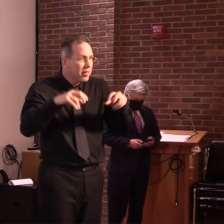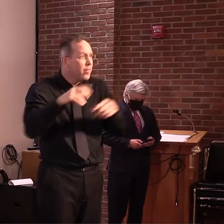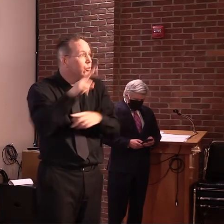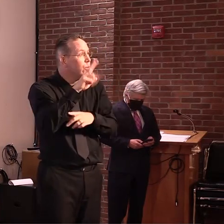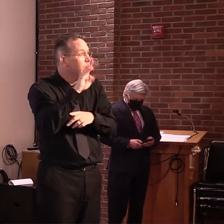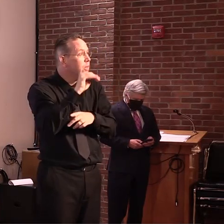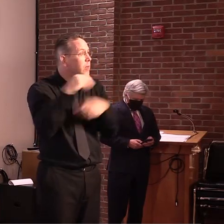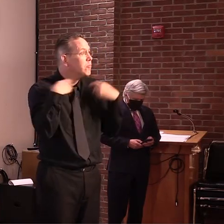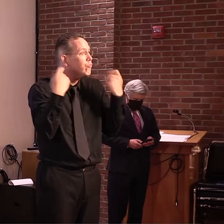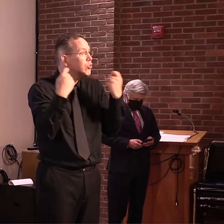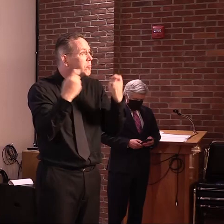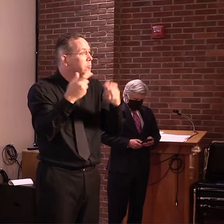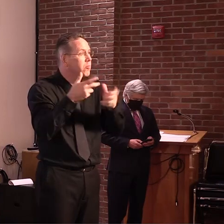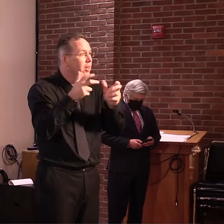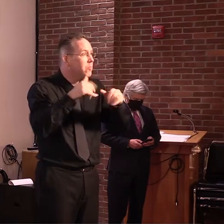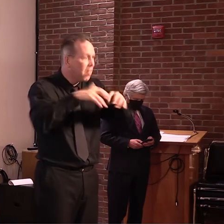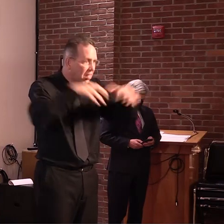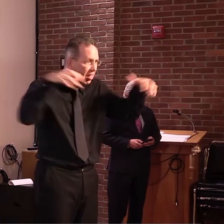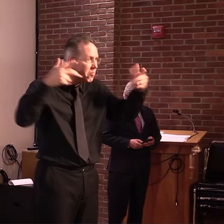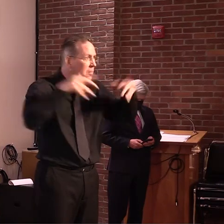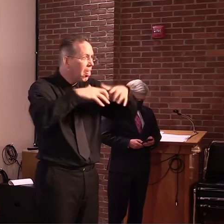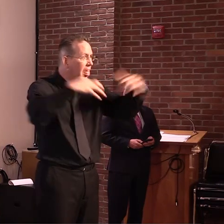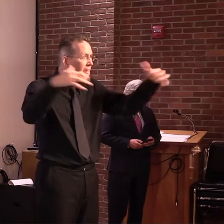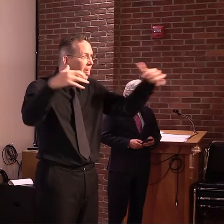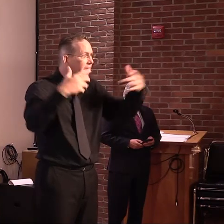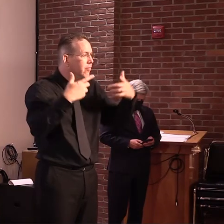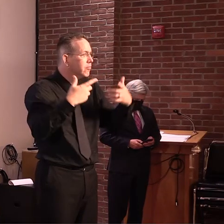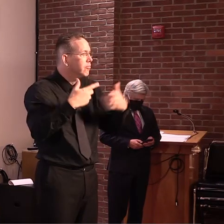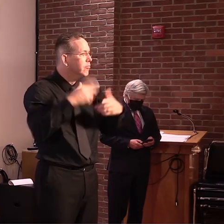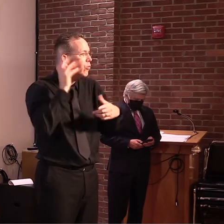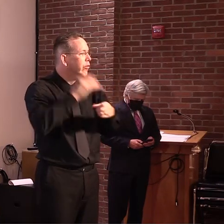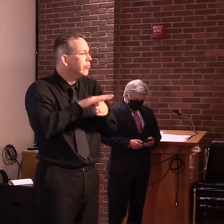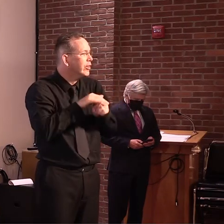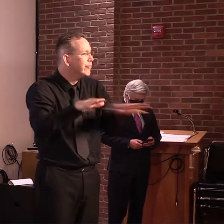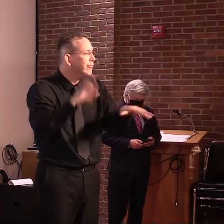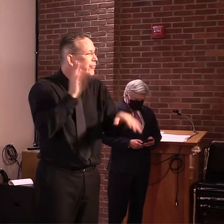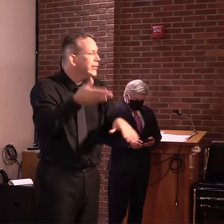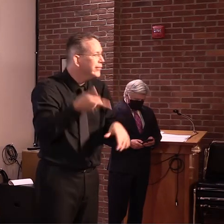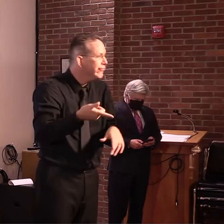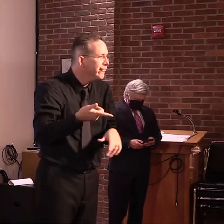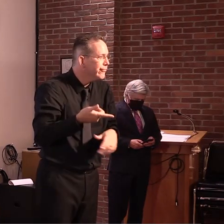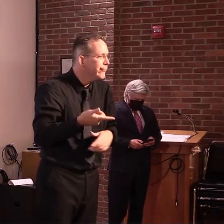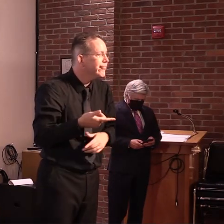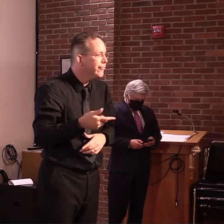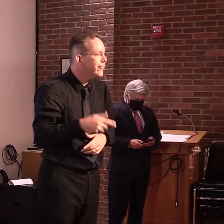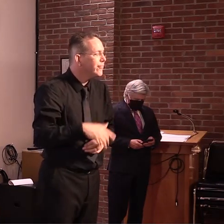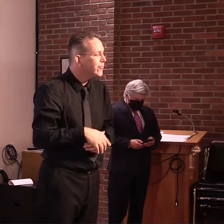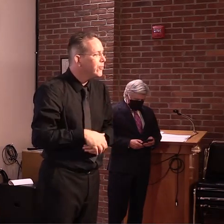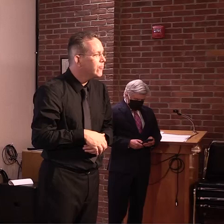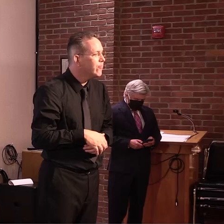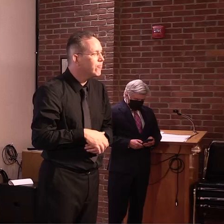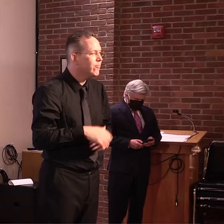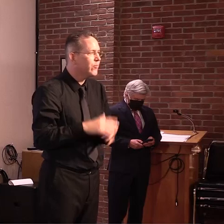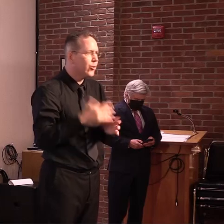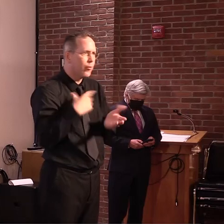happen. So we have to be careful as we apply what we learn in that way. Thank